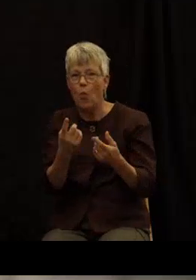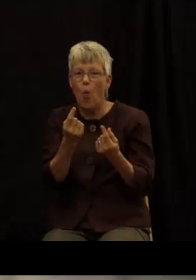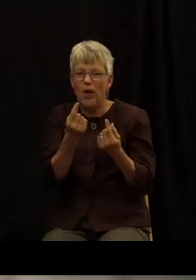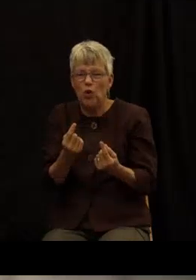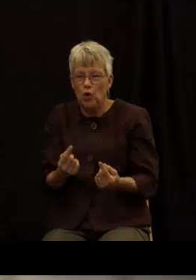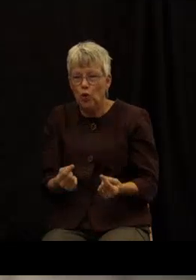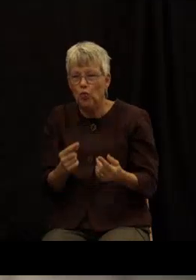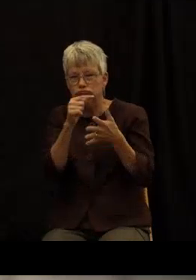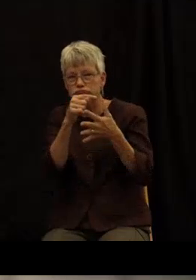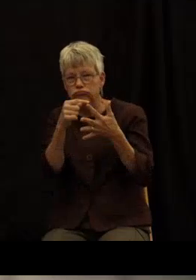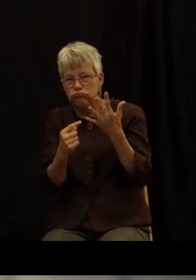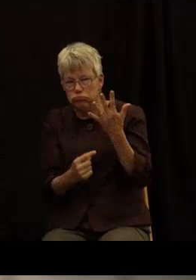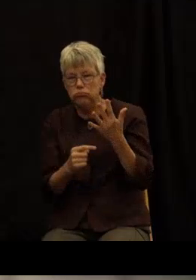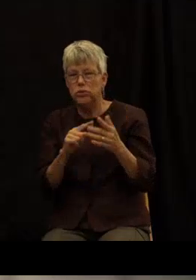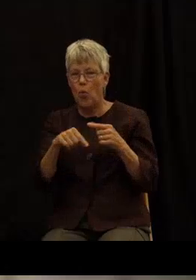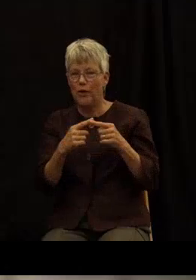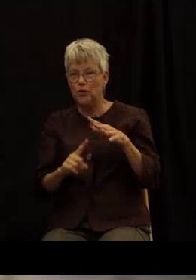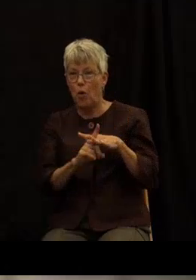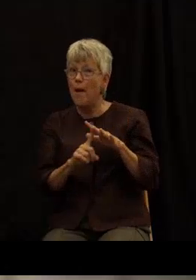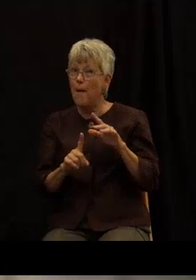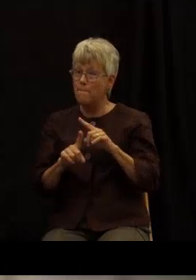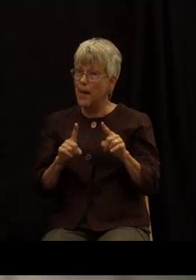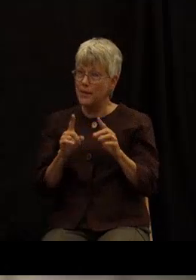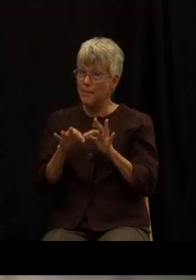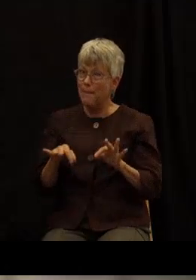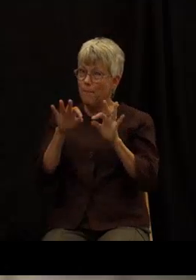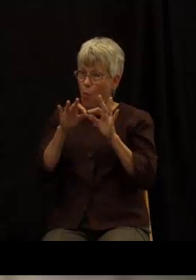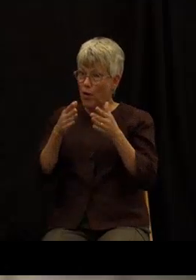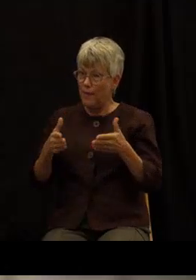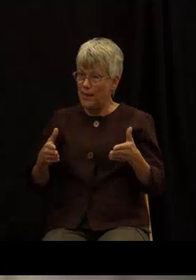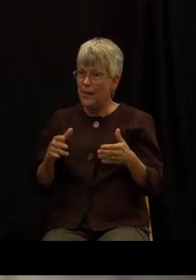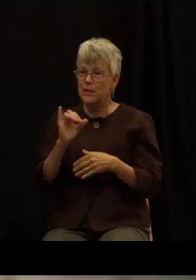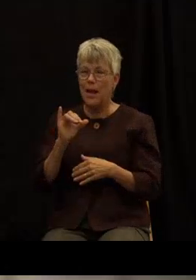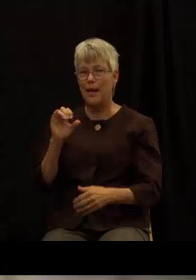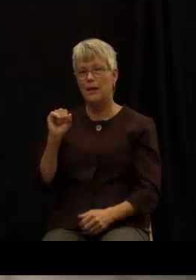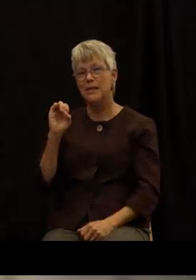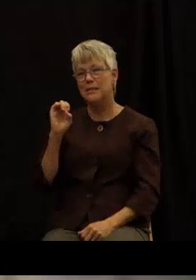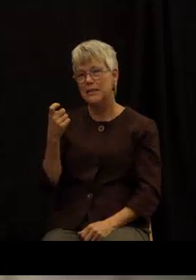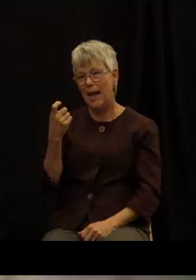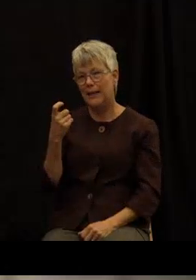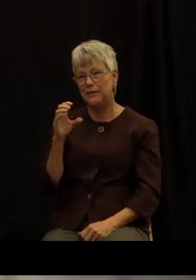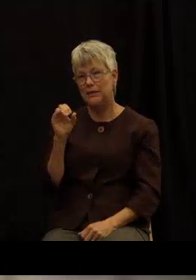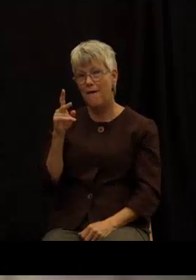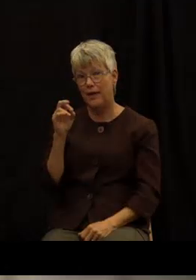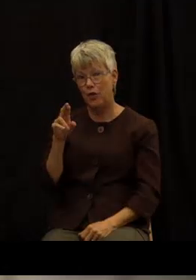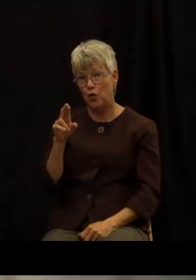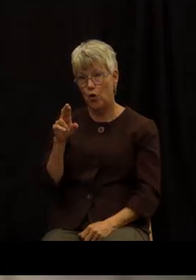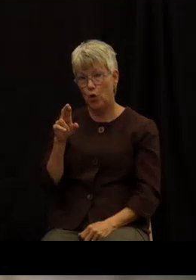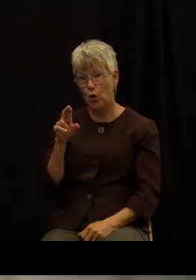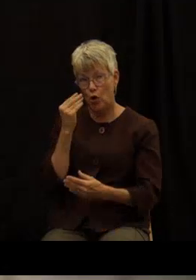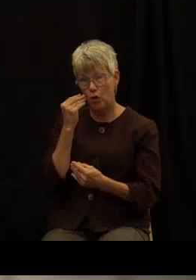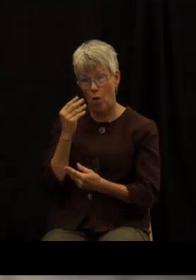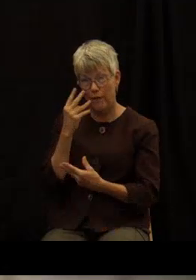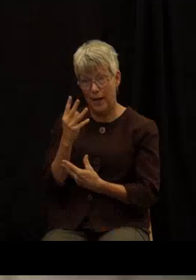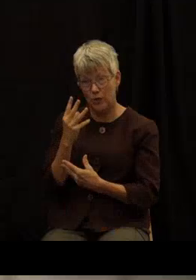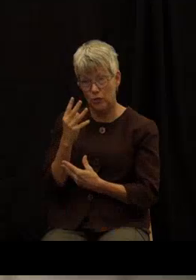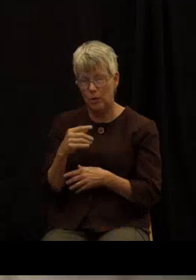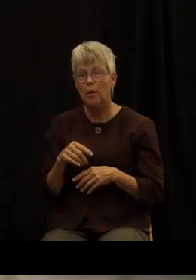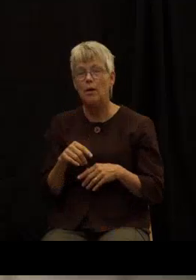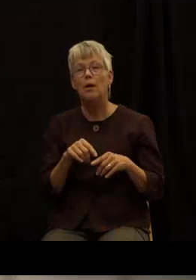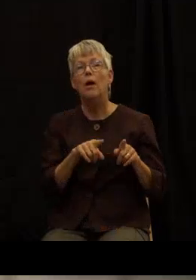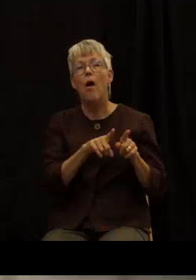with coming on campus. And it's got some important things in here such as sex offender notifications, and then it also has the